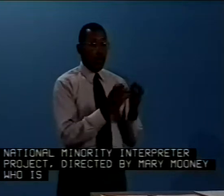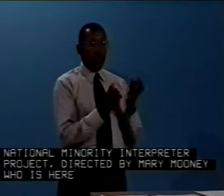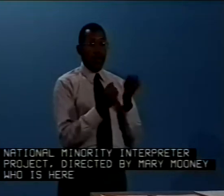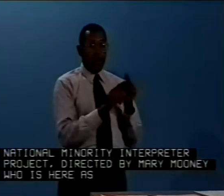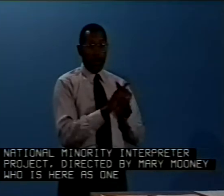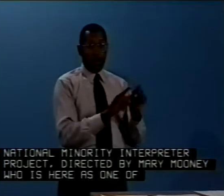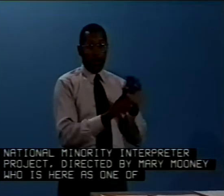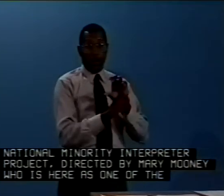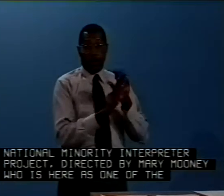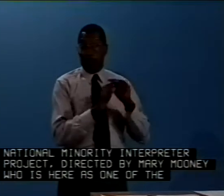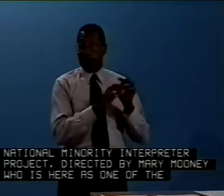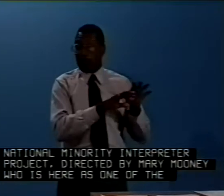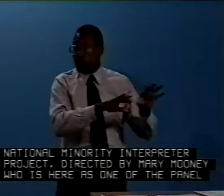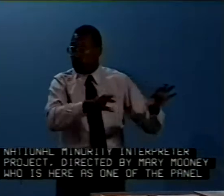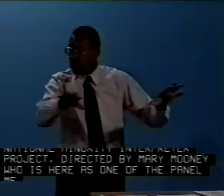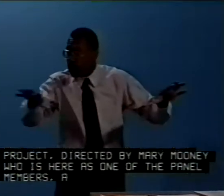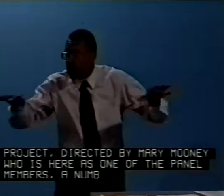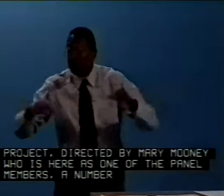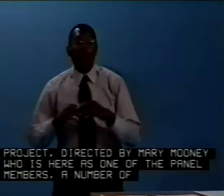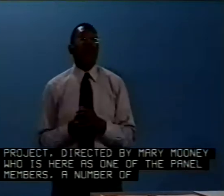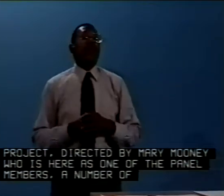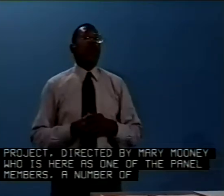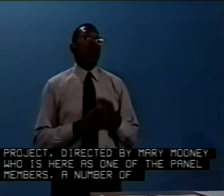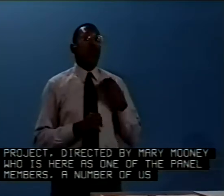met representing different cultures.